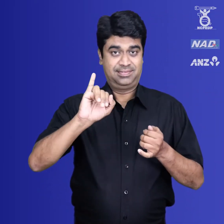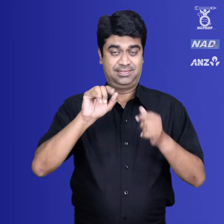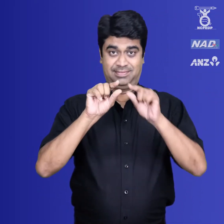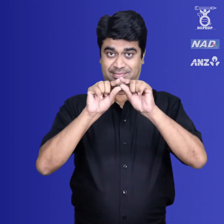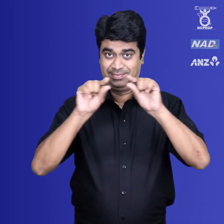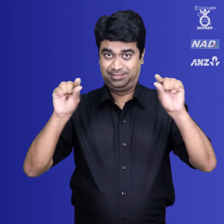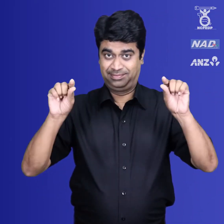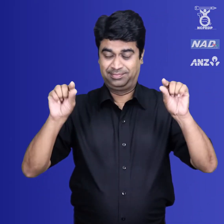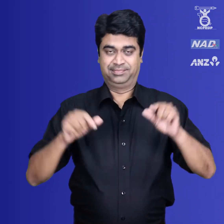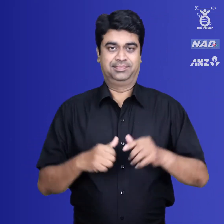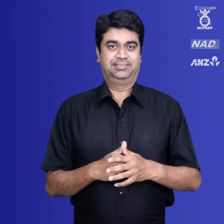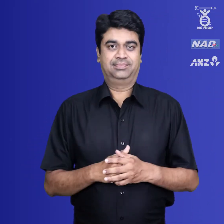96